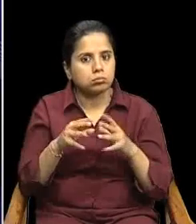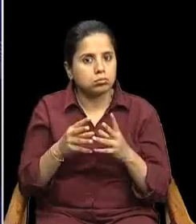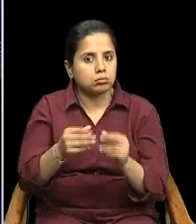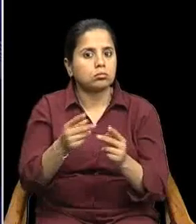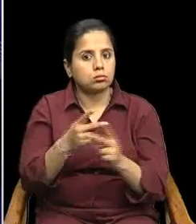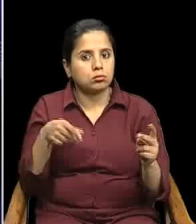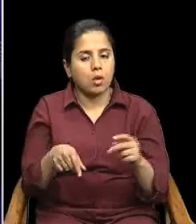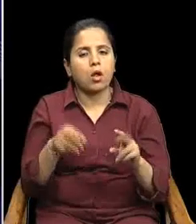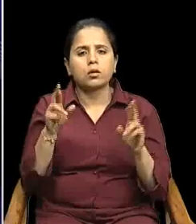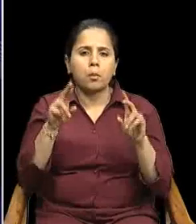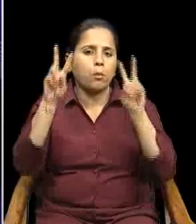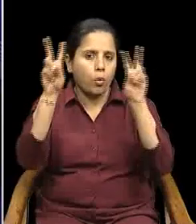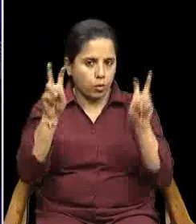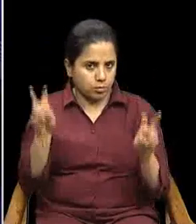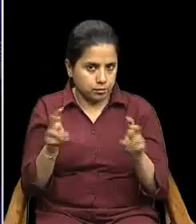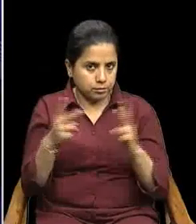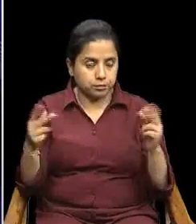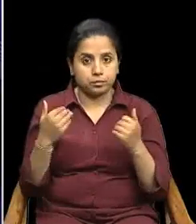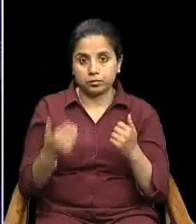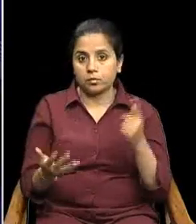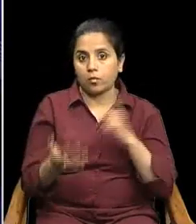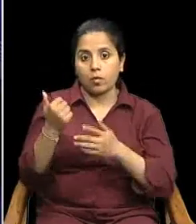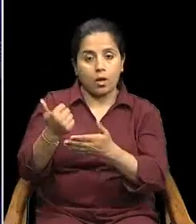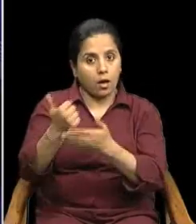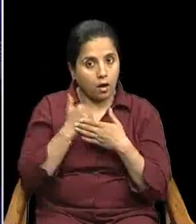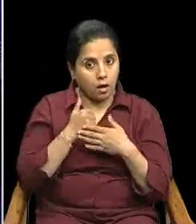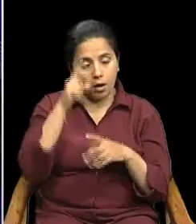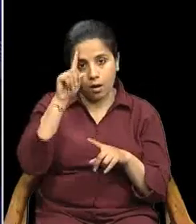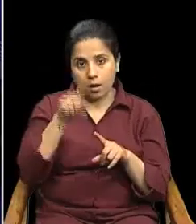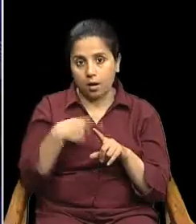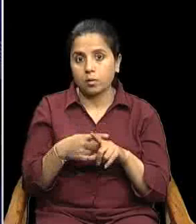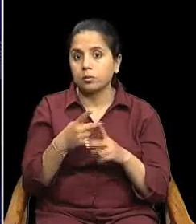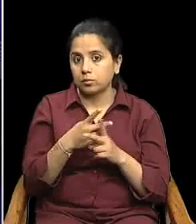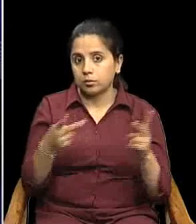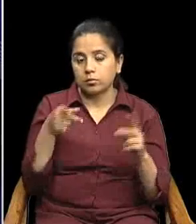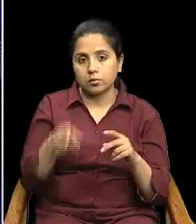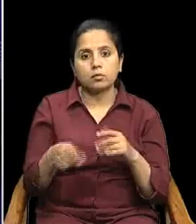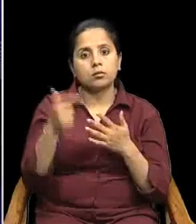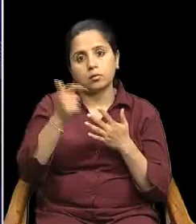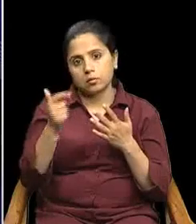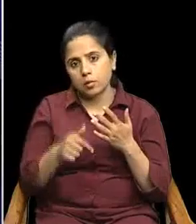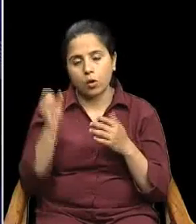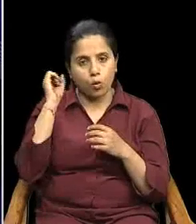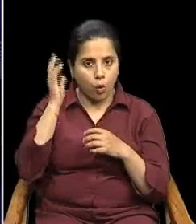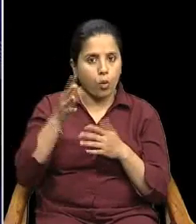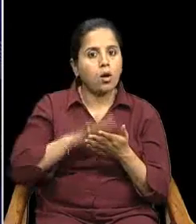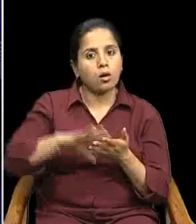particular aspects. Now, getting help from the experts is a part of cognitive